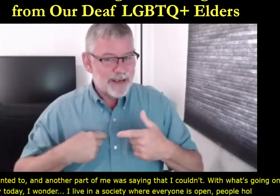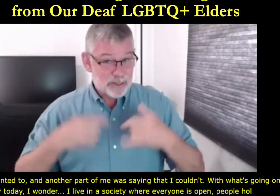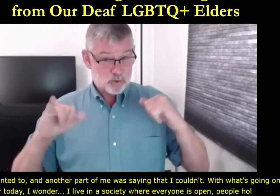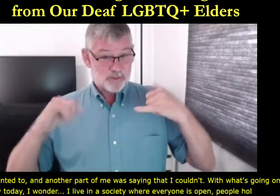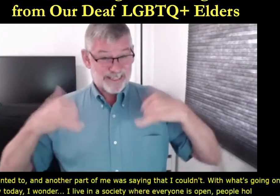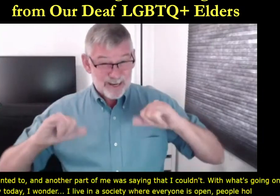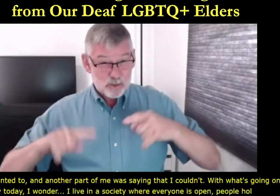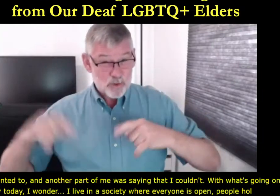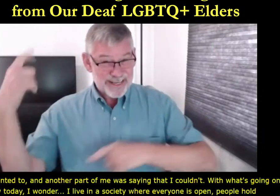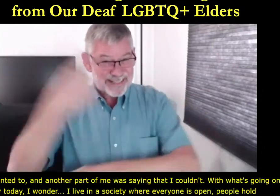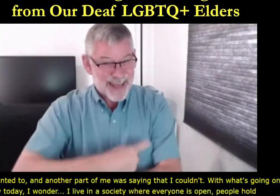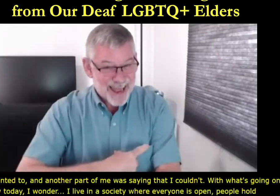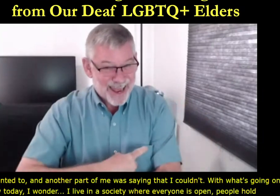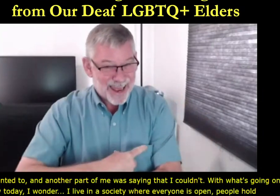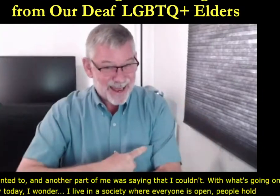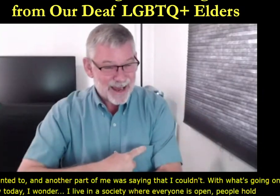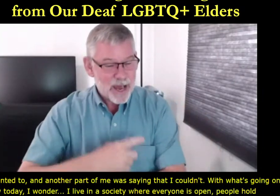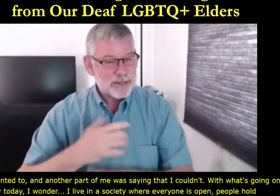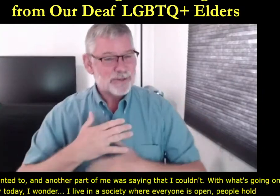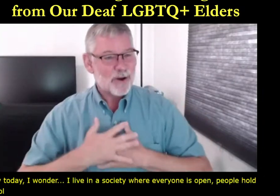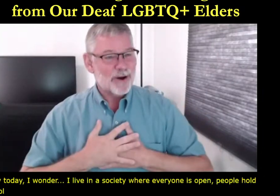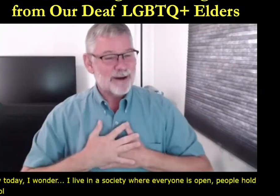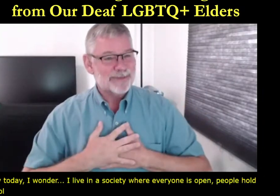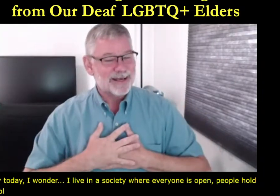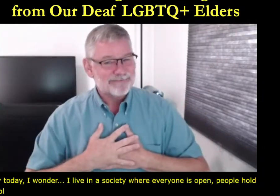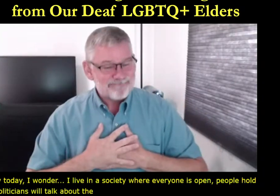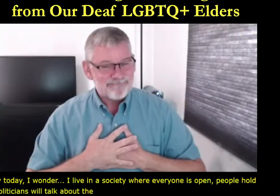and it still shocks me to this day it still shocks me